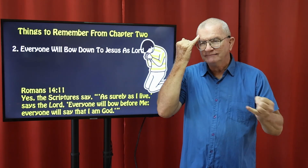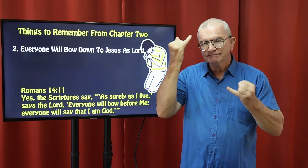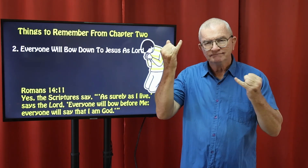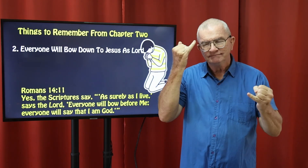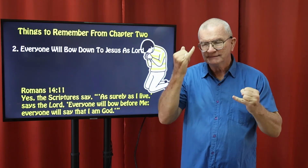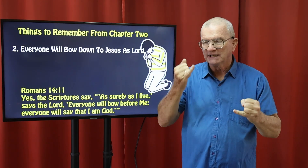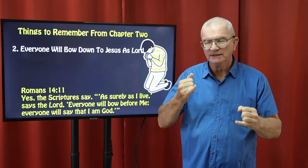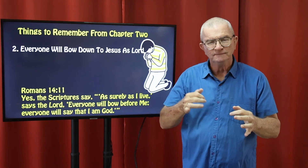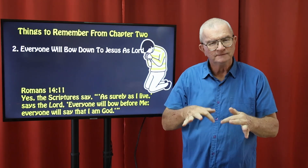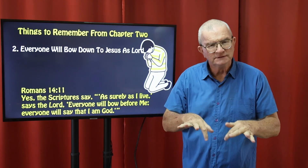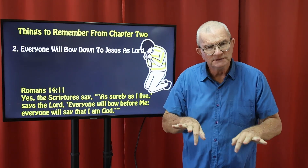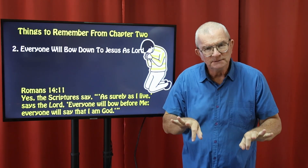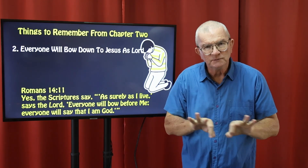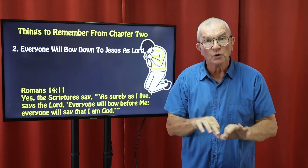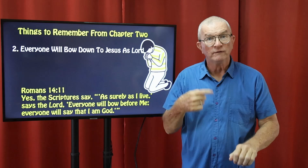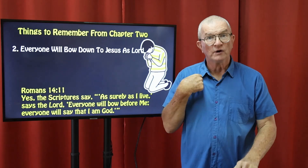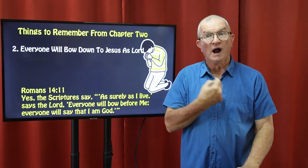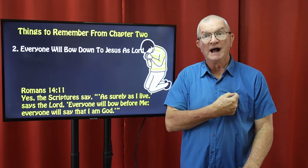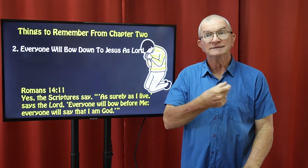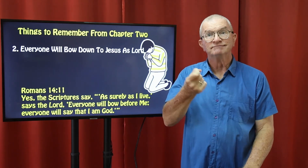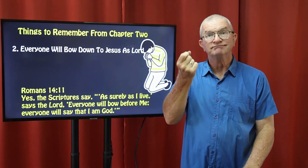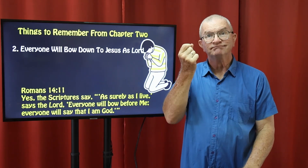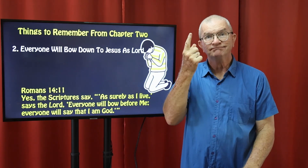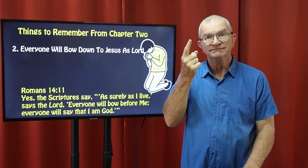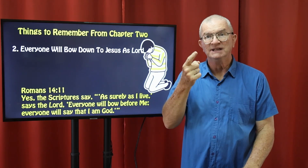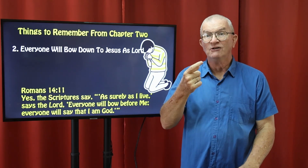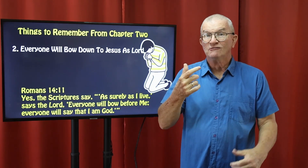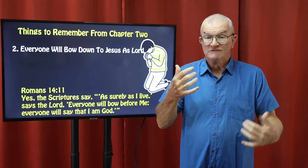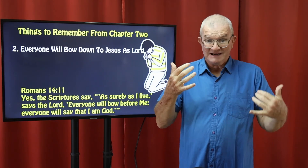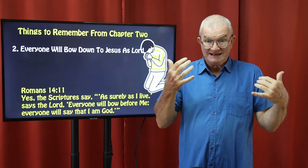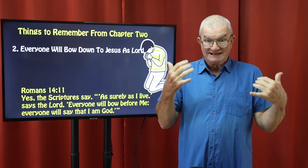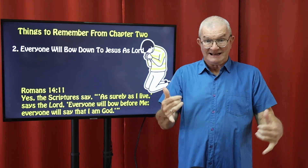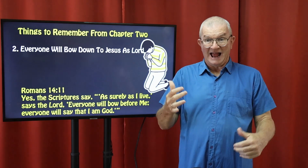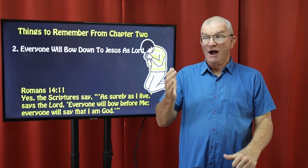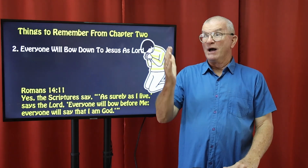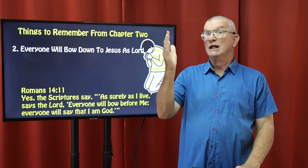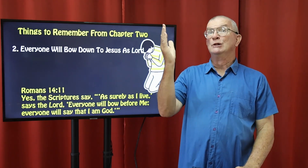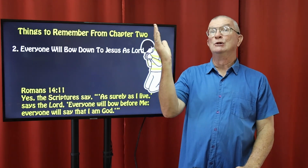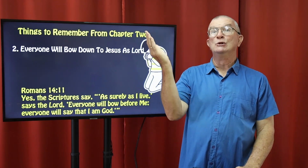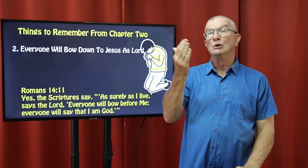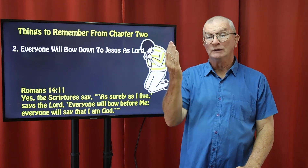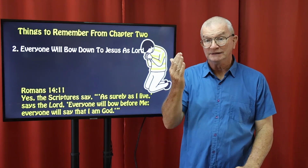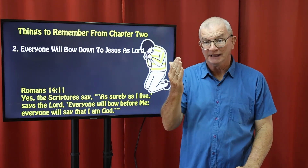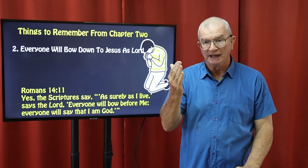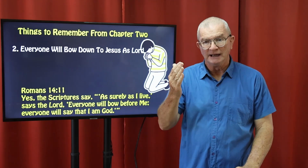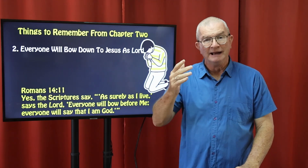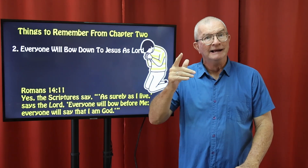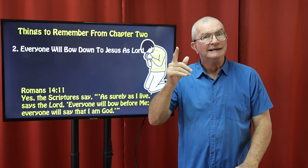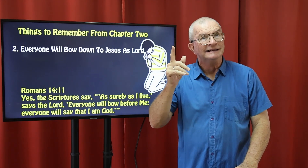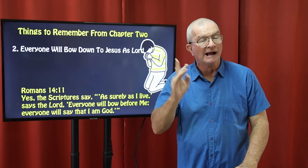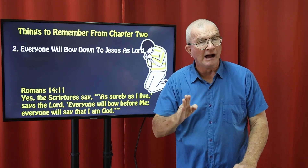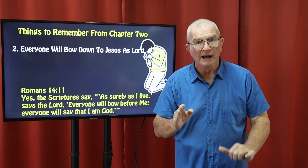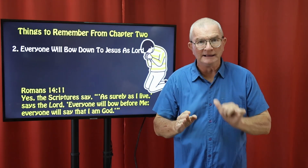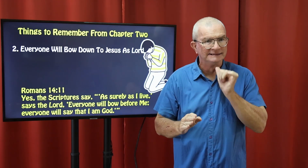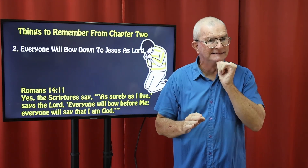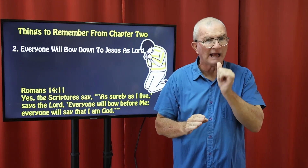This idea is extremely important for us to understand. Now it looks like God is